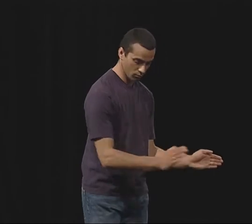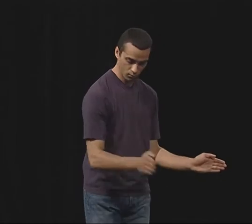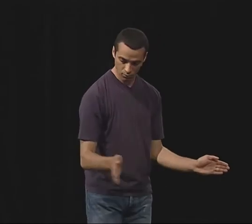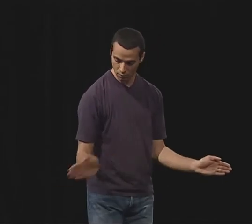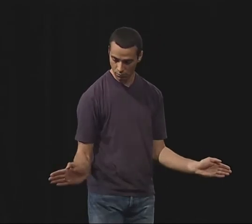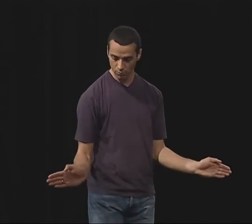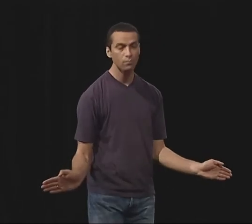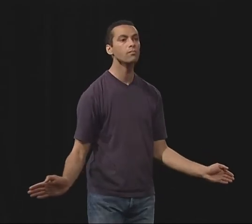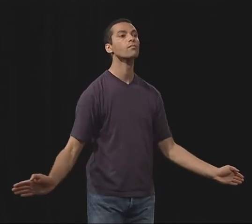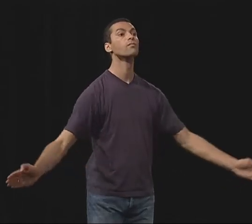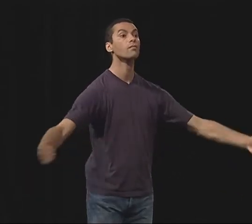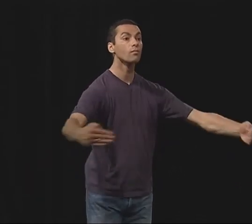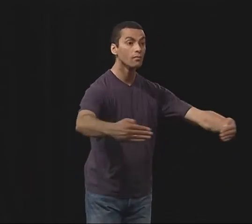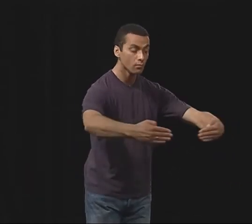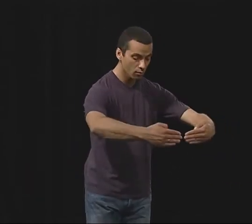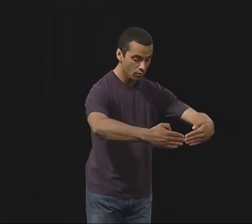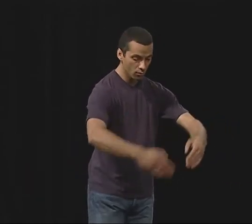Each and every book.